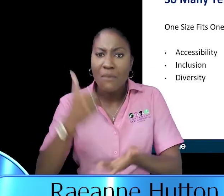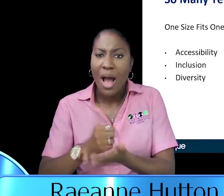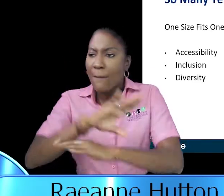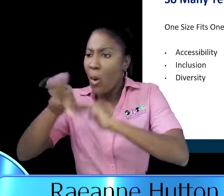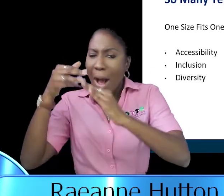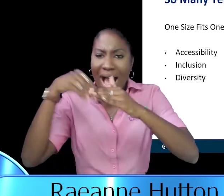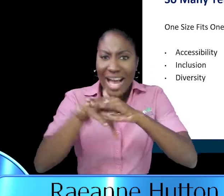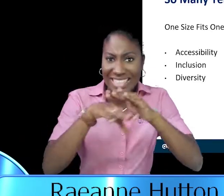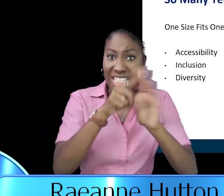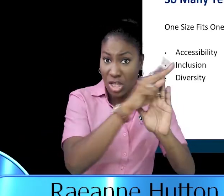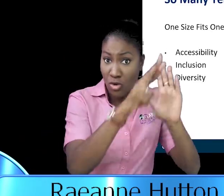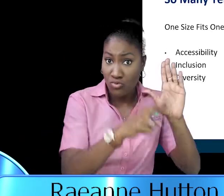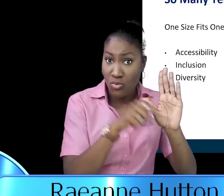So